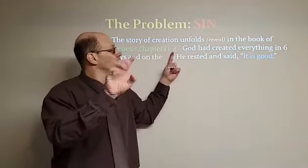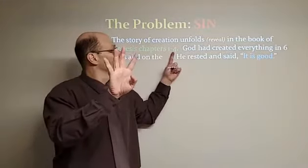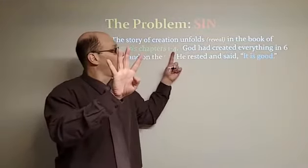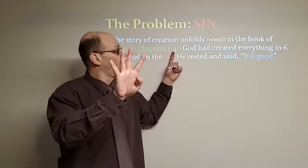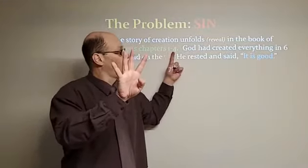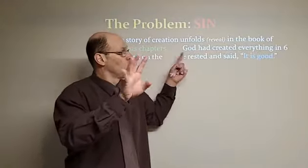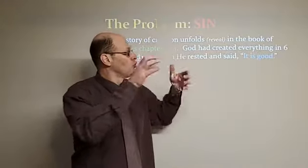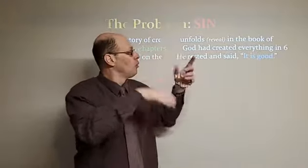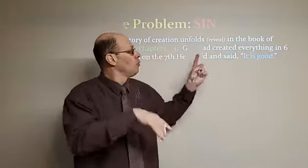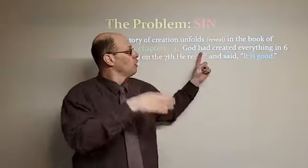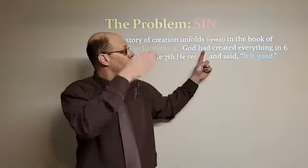and he said it is good